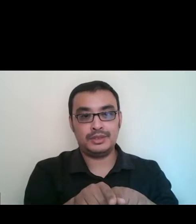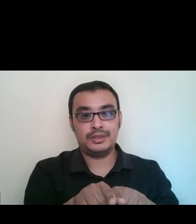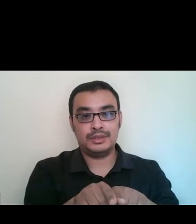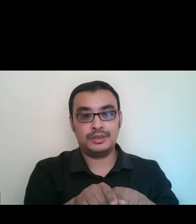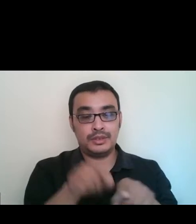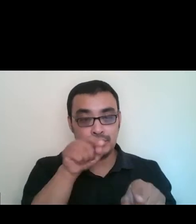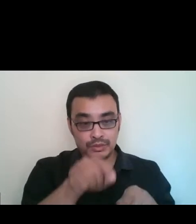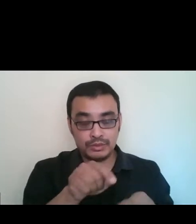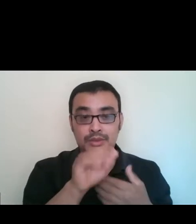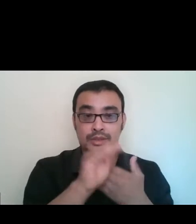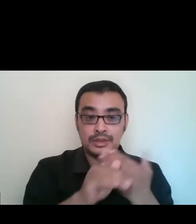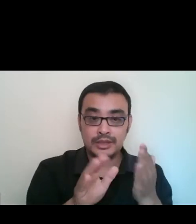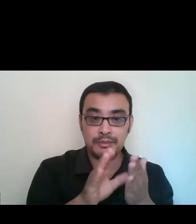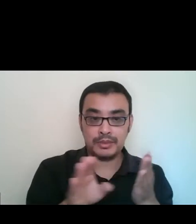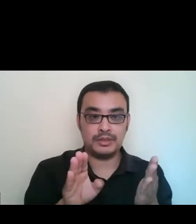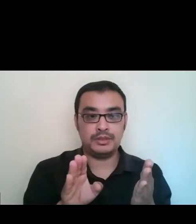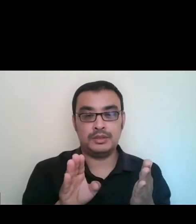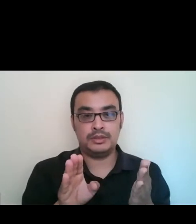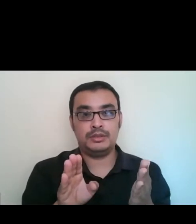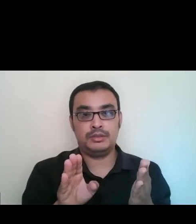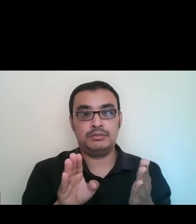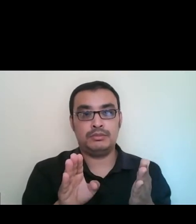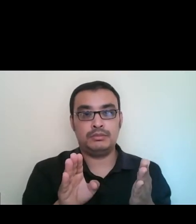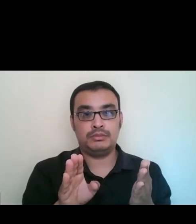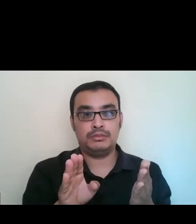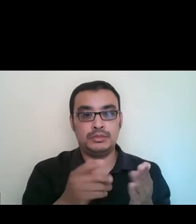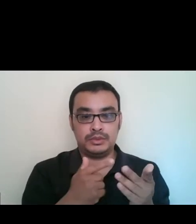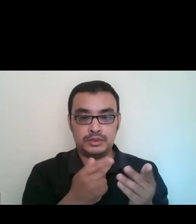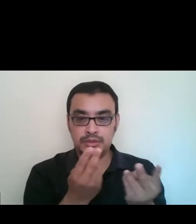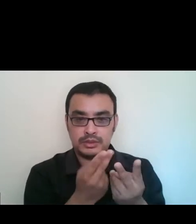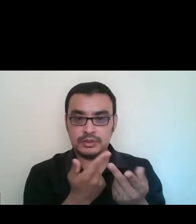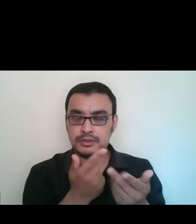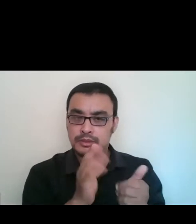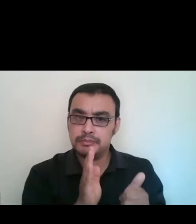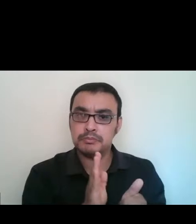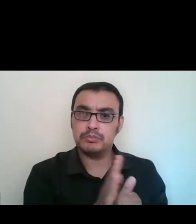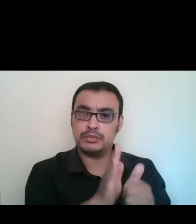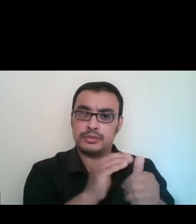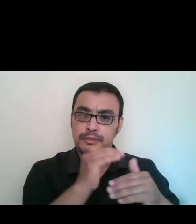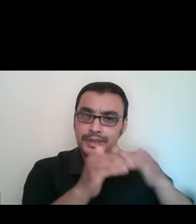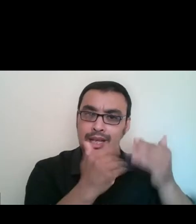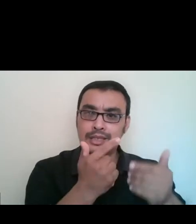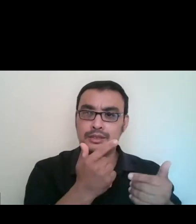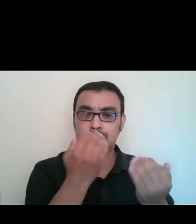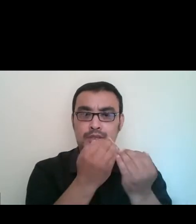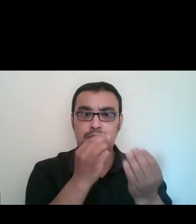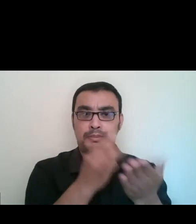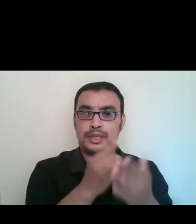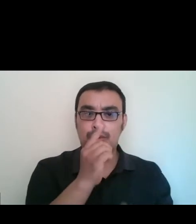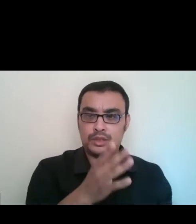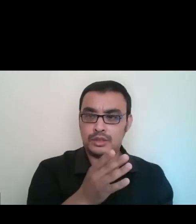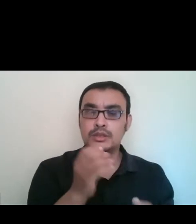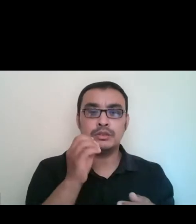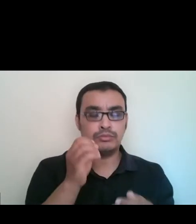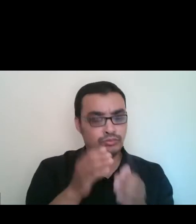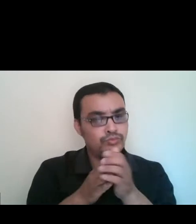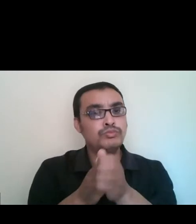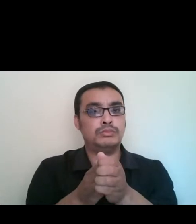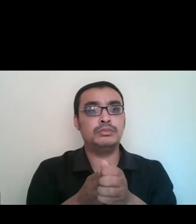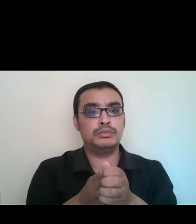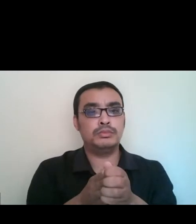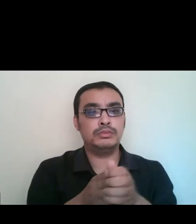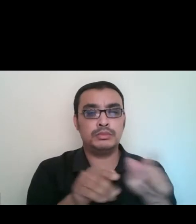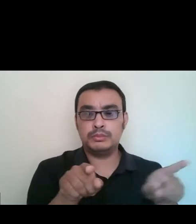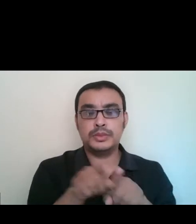will not just groom them or nurture them as a better leaders, but that will also